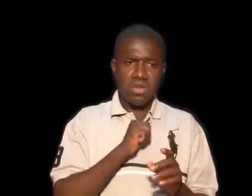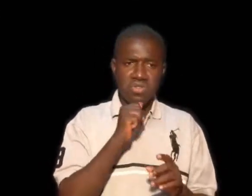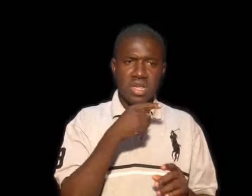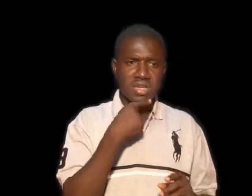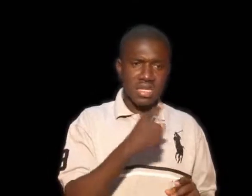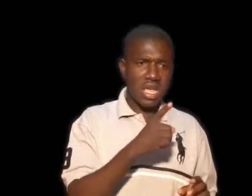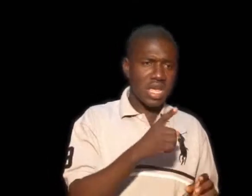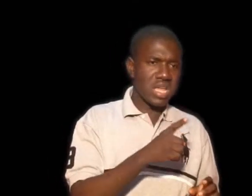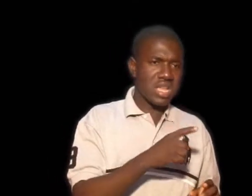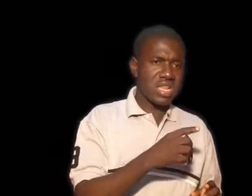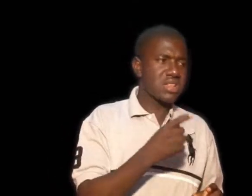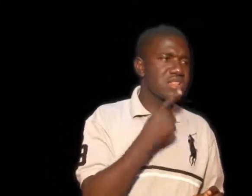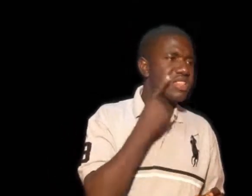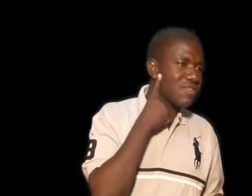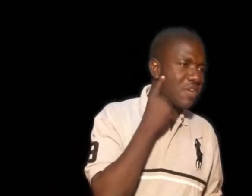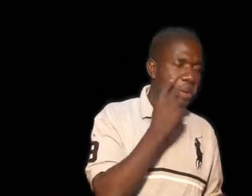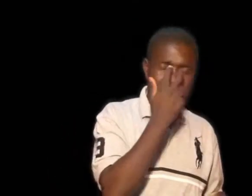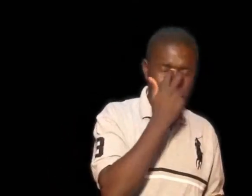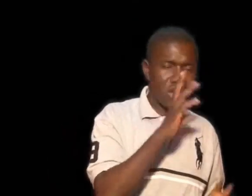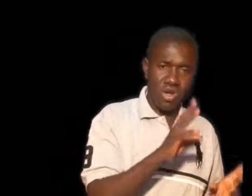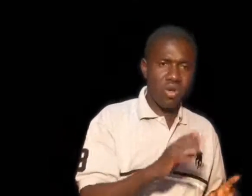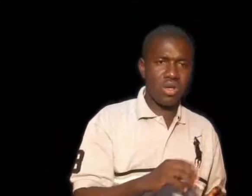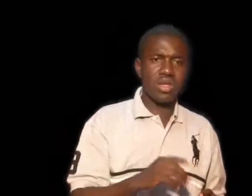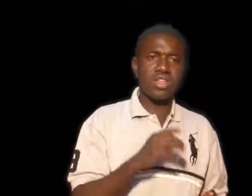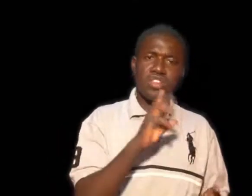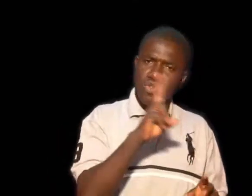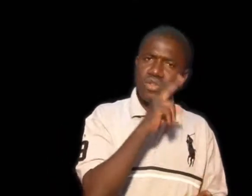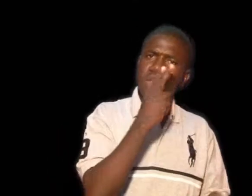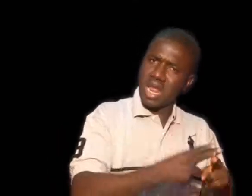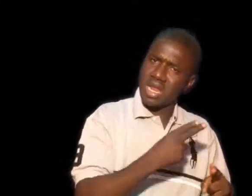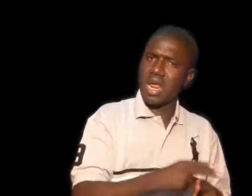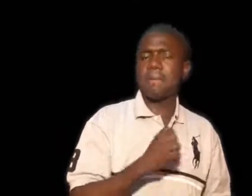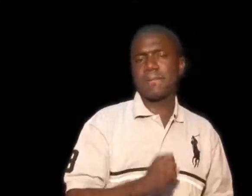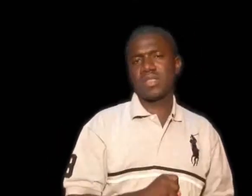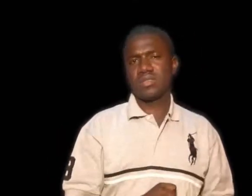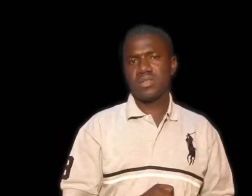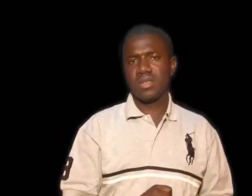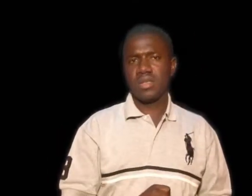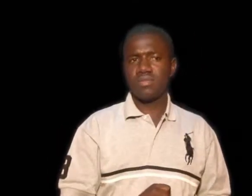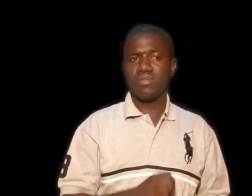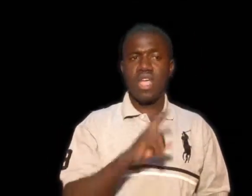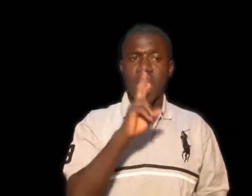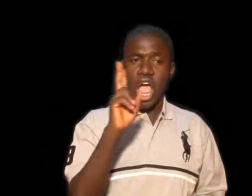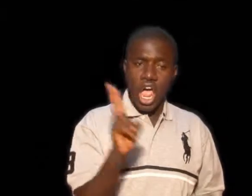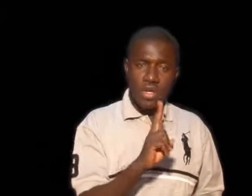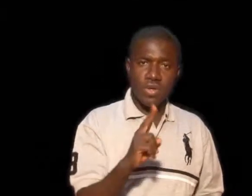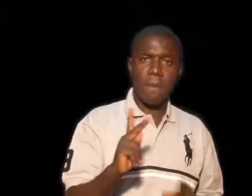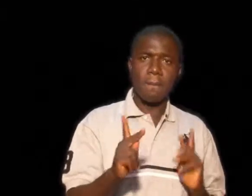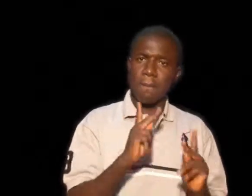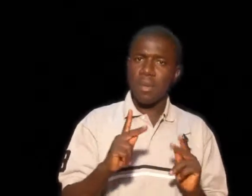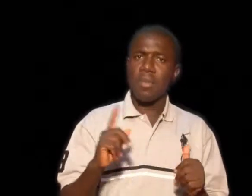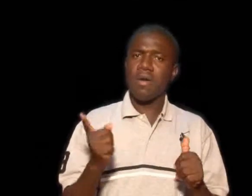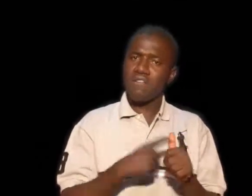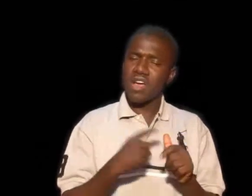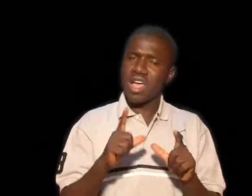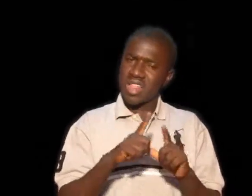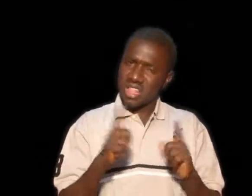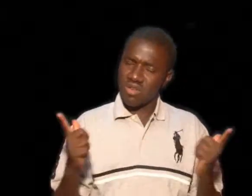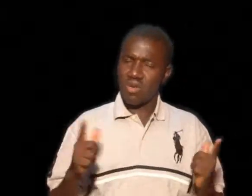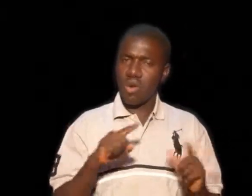refer to them by their names rather than by their impairment. Use people-first language when referring